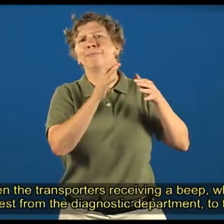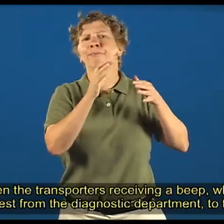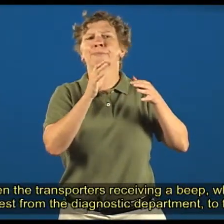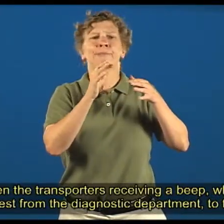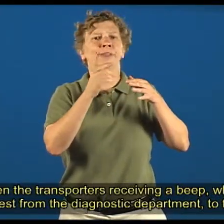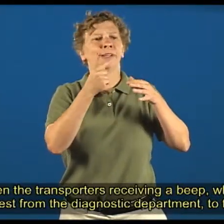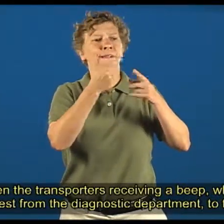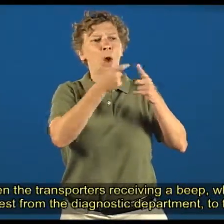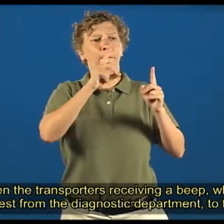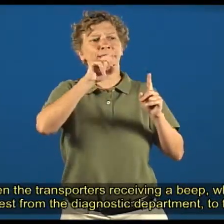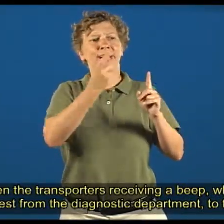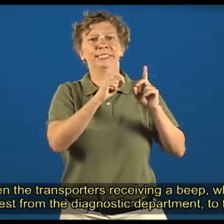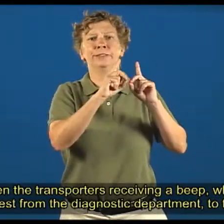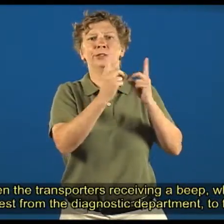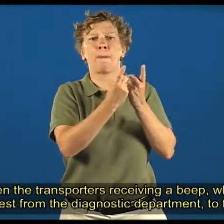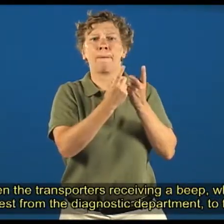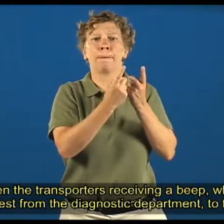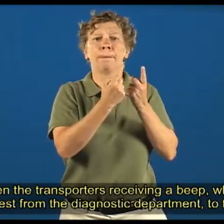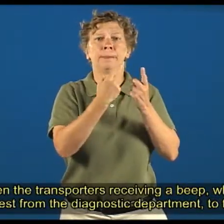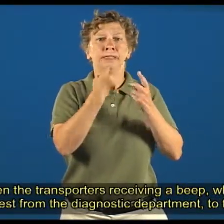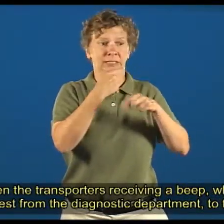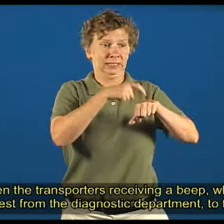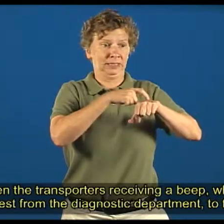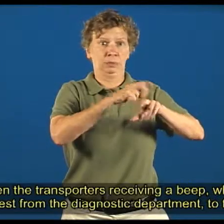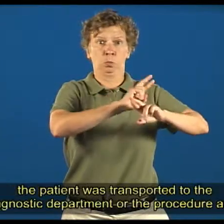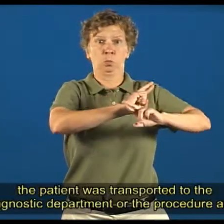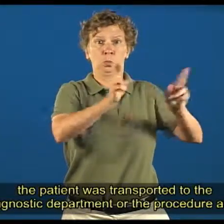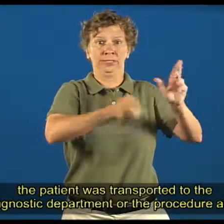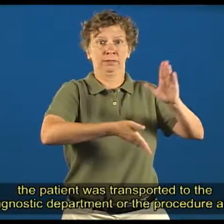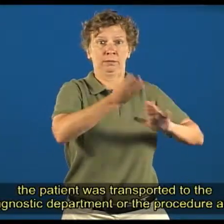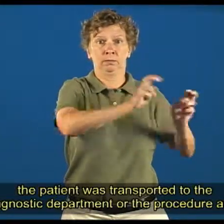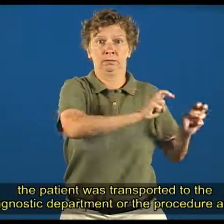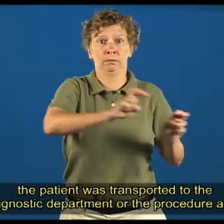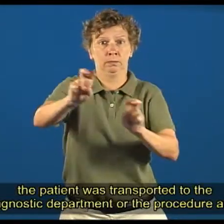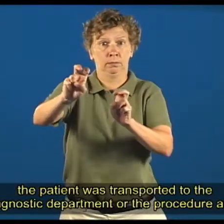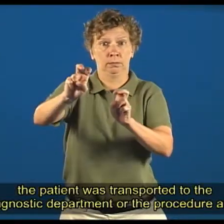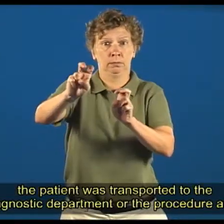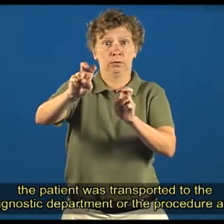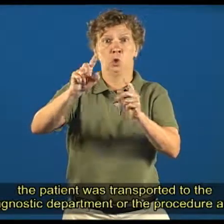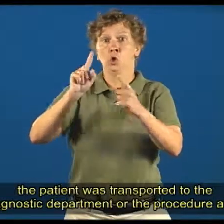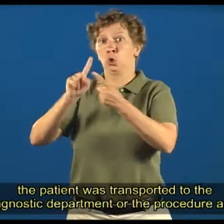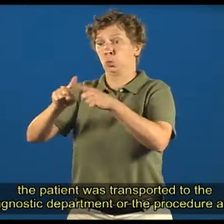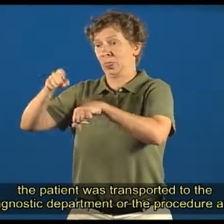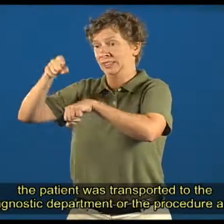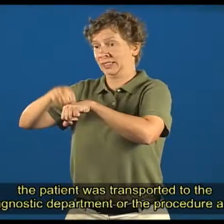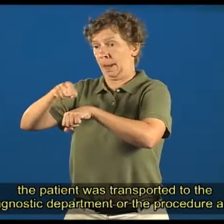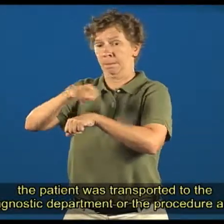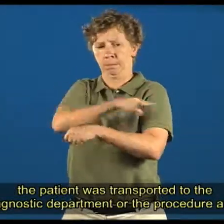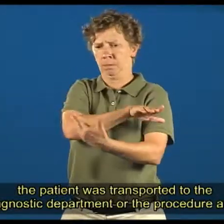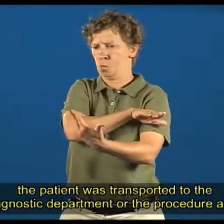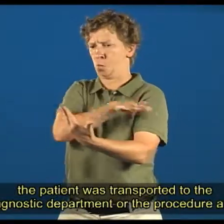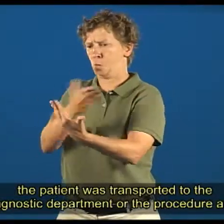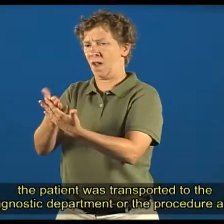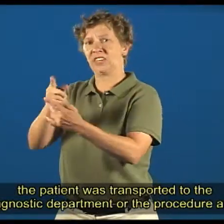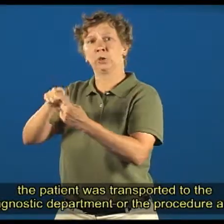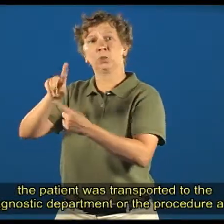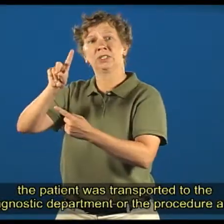from the diagnostic department, to the time the patient was transported to the diagnostic department or the procedure